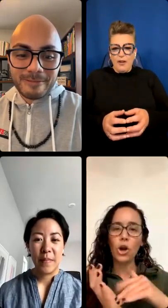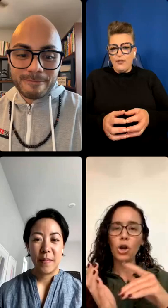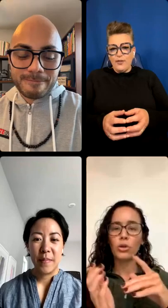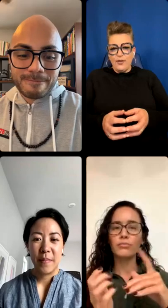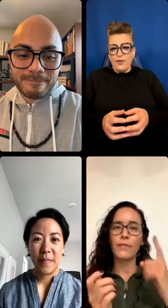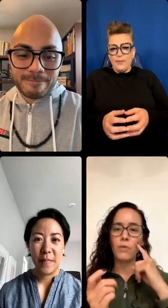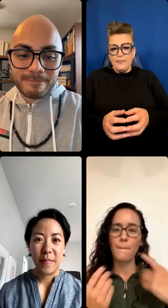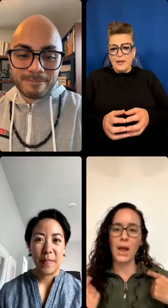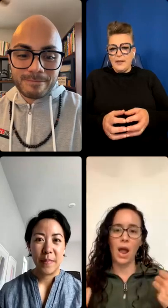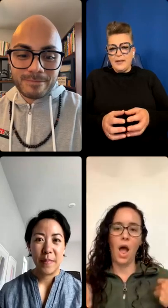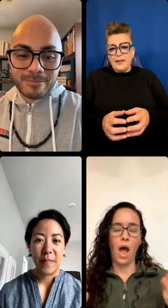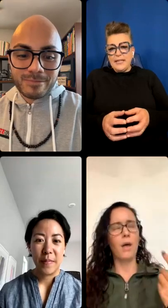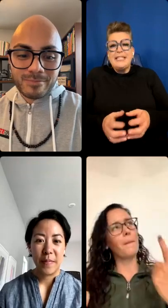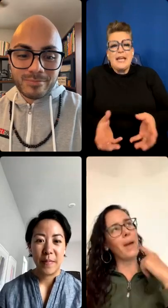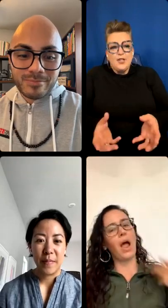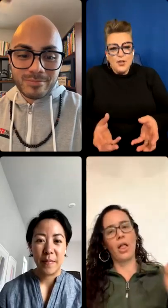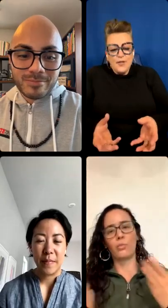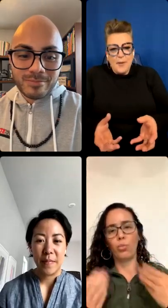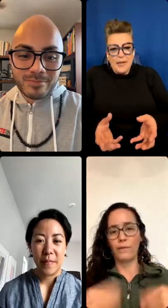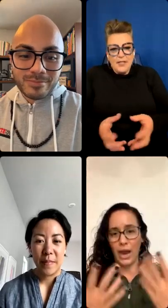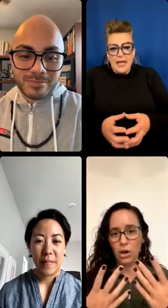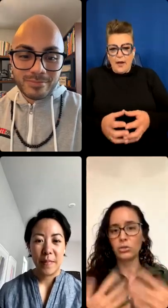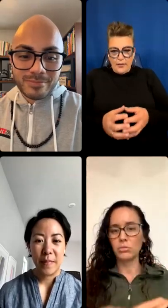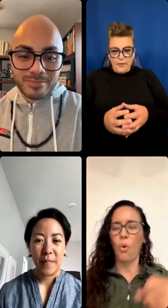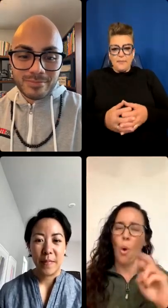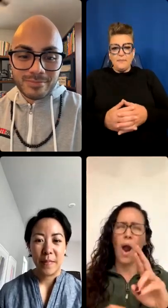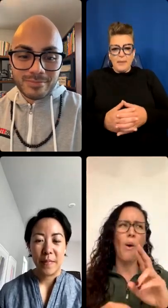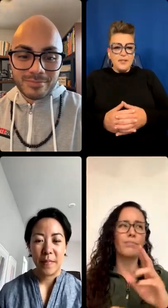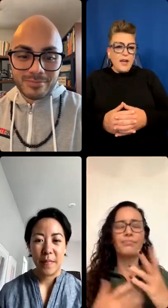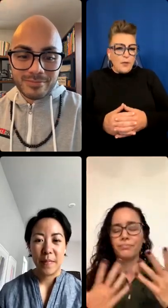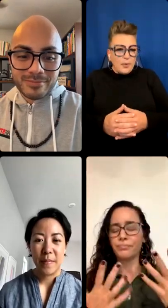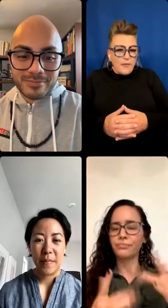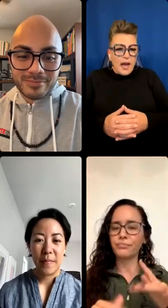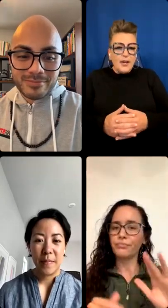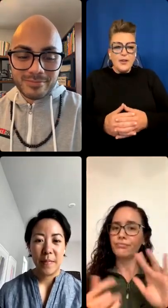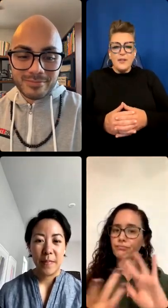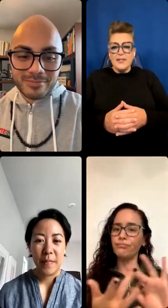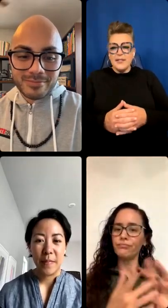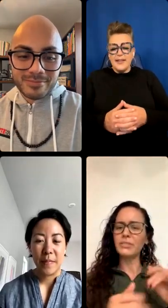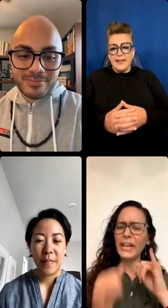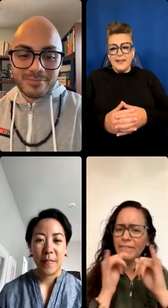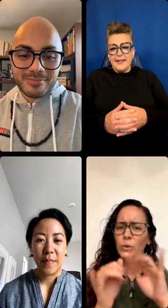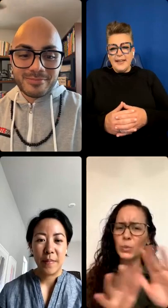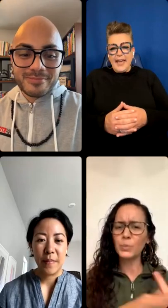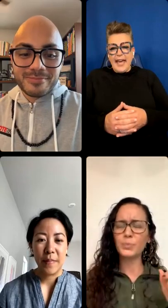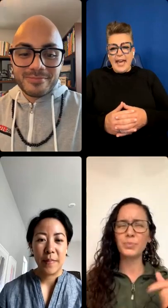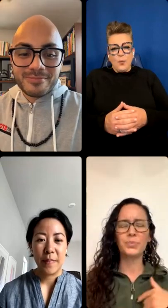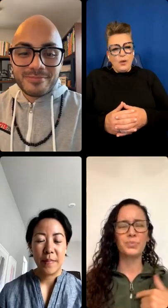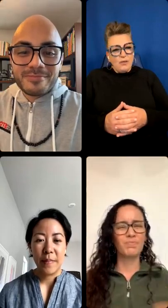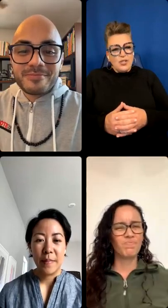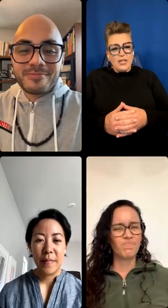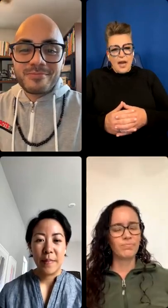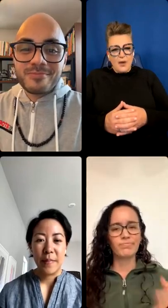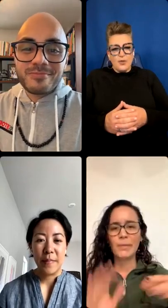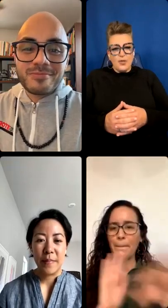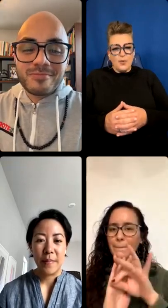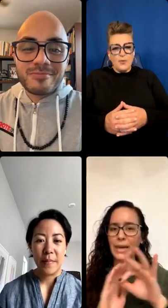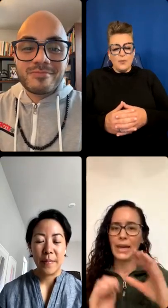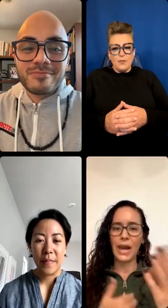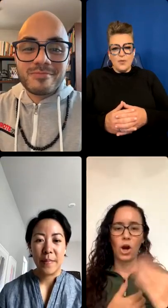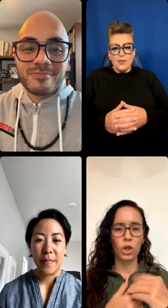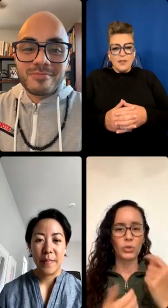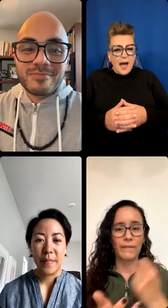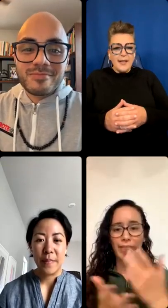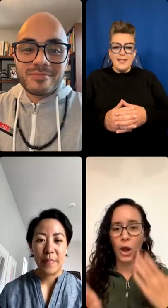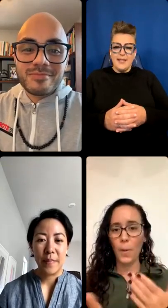interviewed other centers for mental health providers, and we reached out